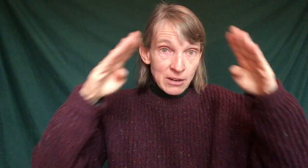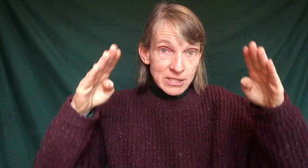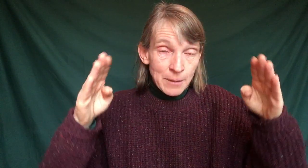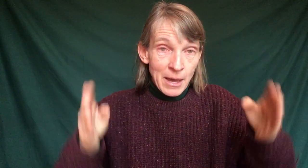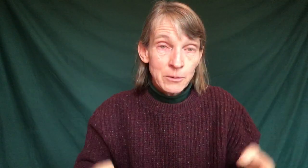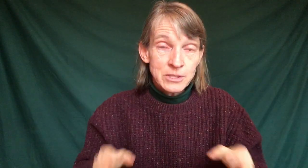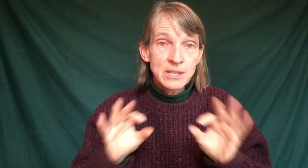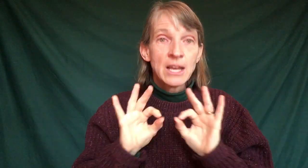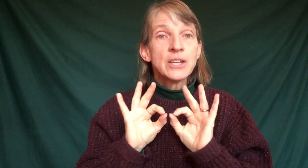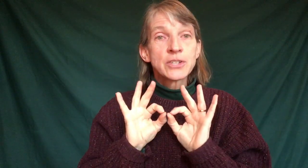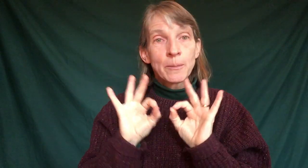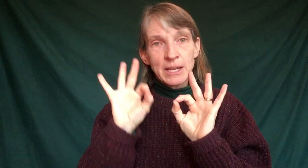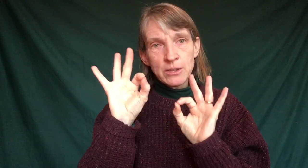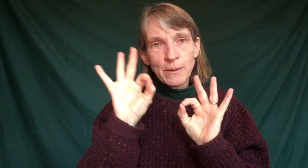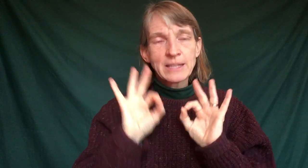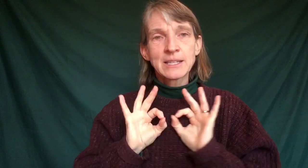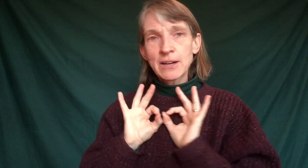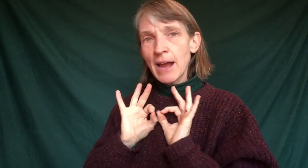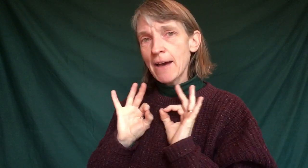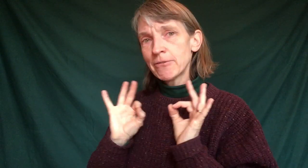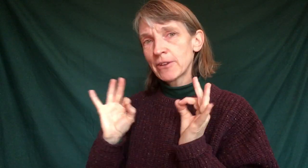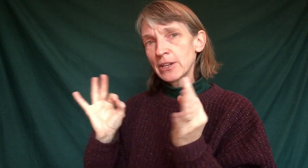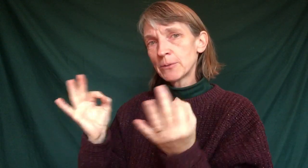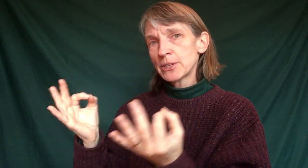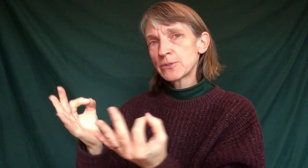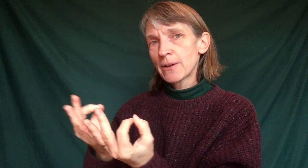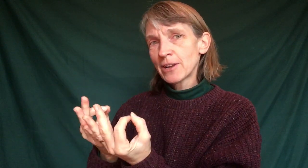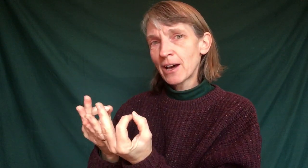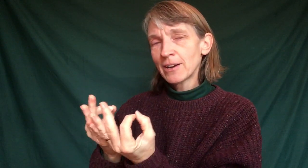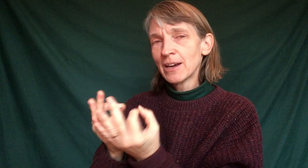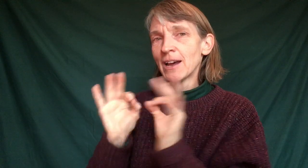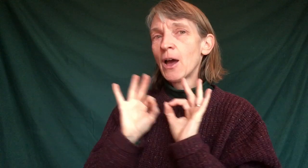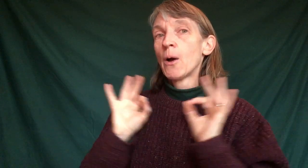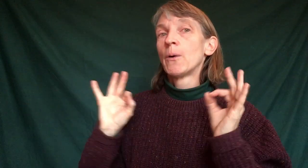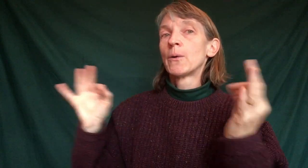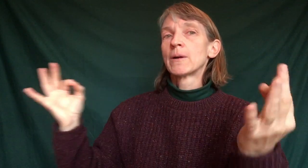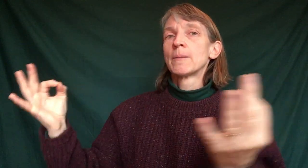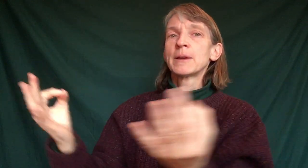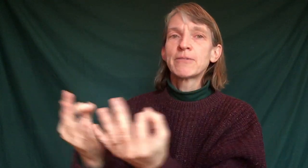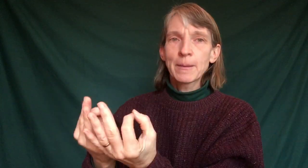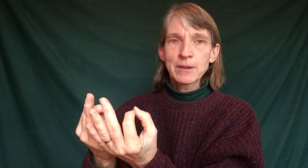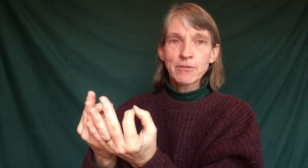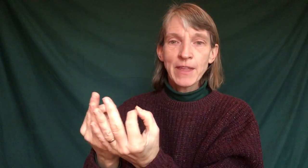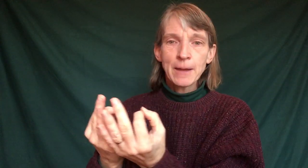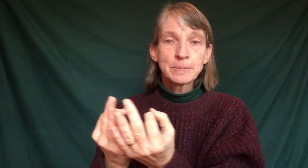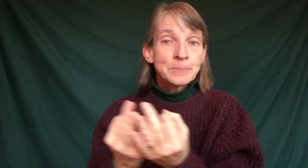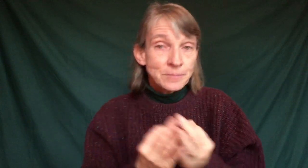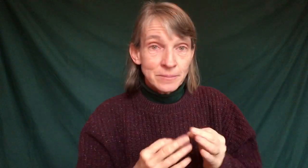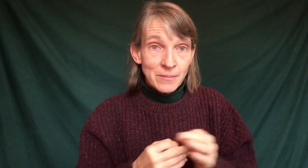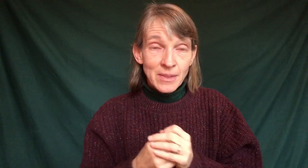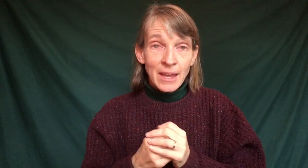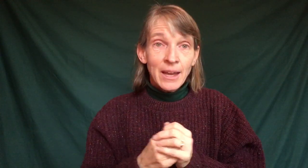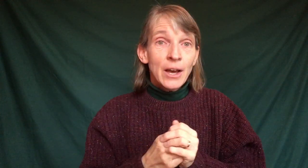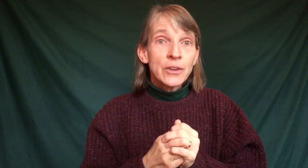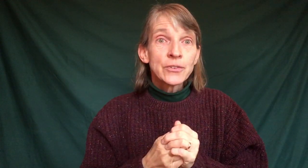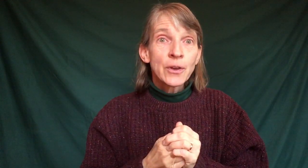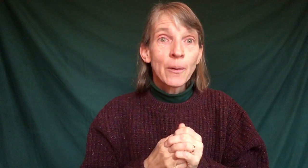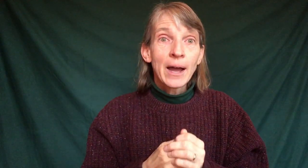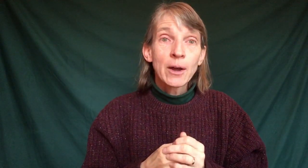same house. So, but either way, it's a letter F, and you reach around and hug, or a big family for that. So I